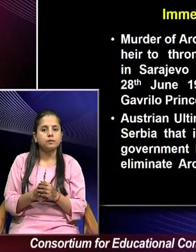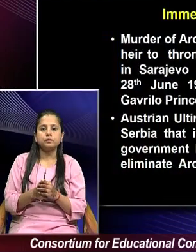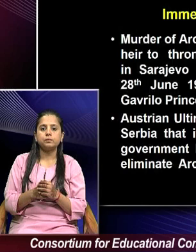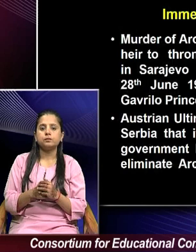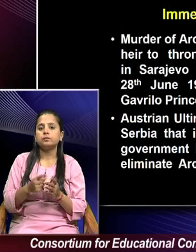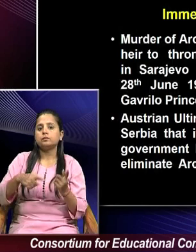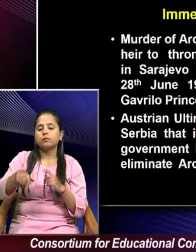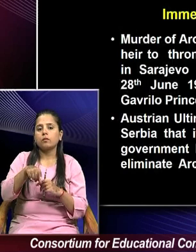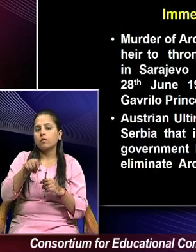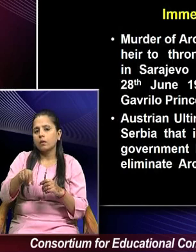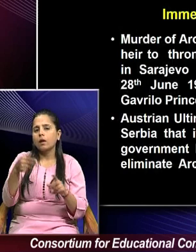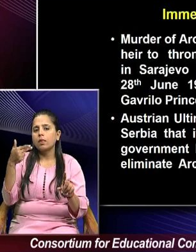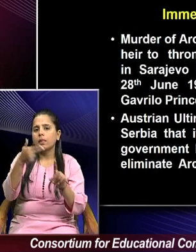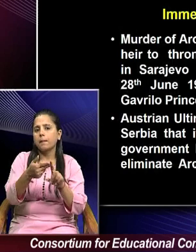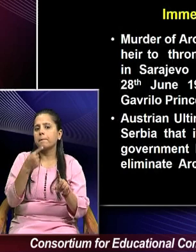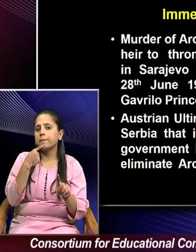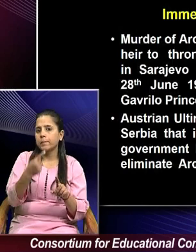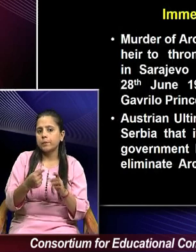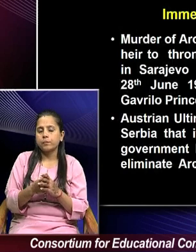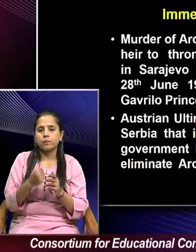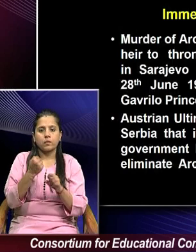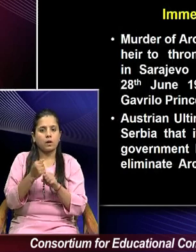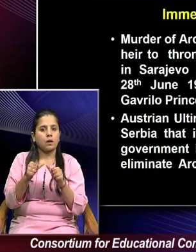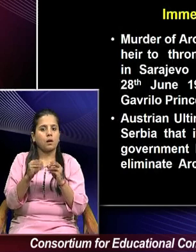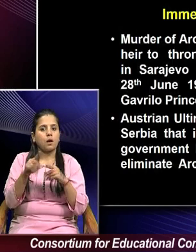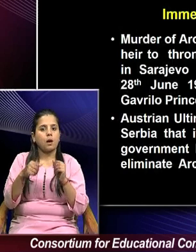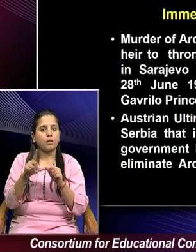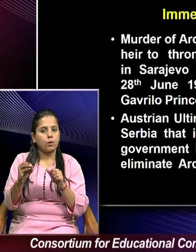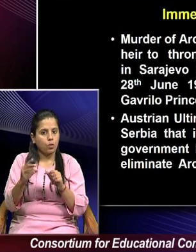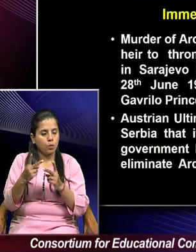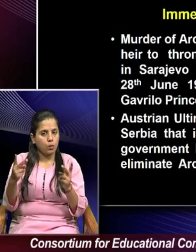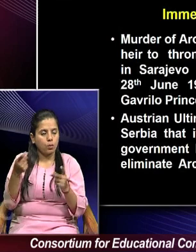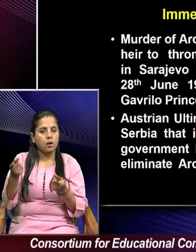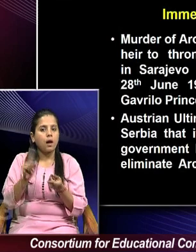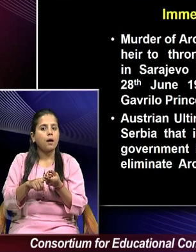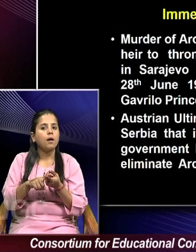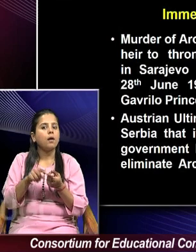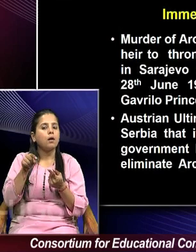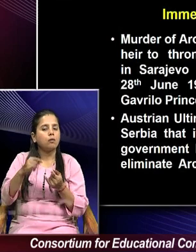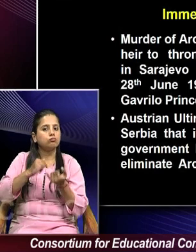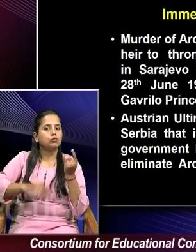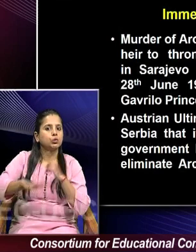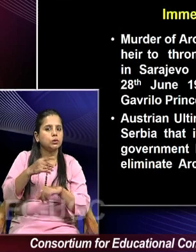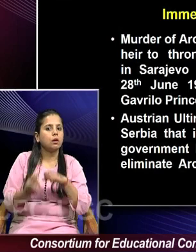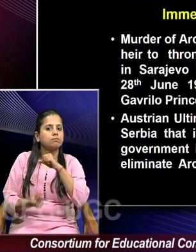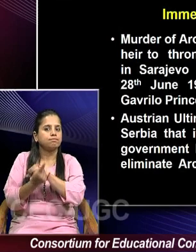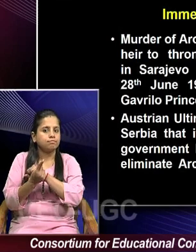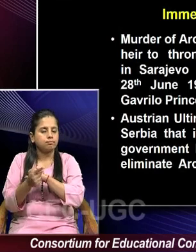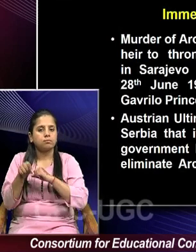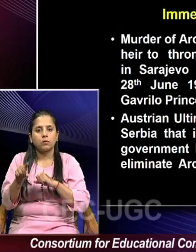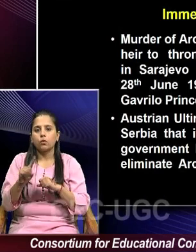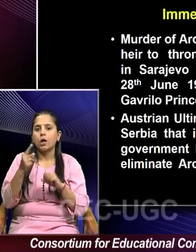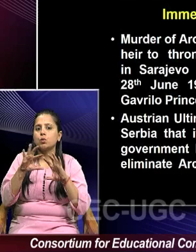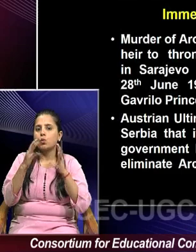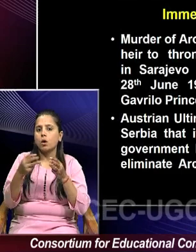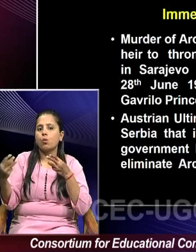by a Slav named Gavrilo Princip, and which led to a situation which caused the First World